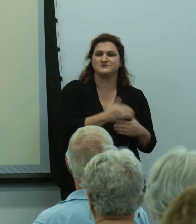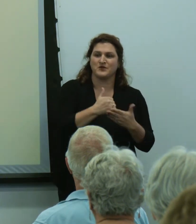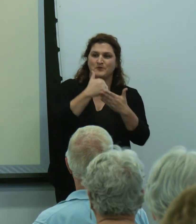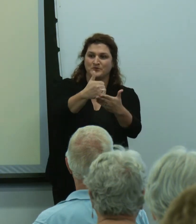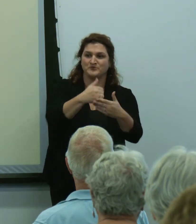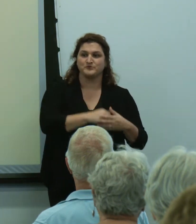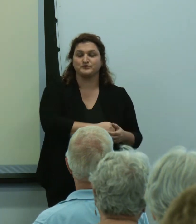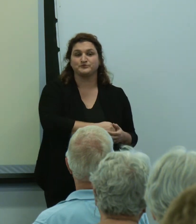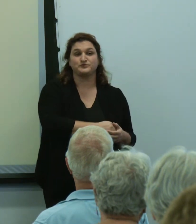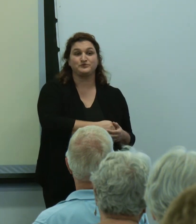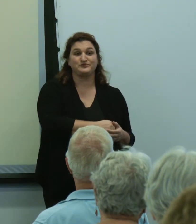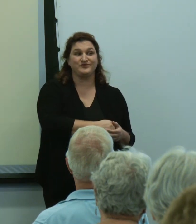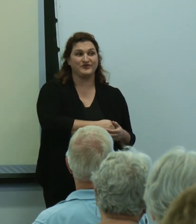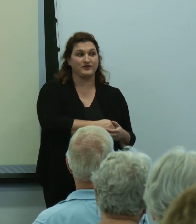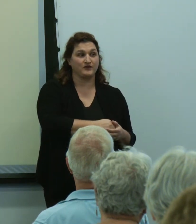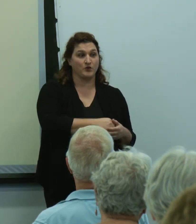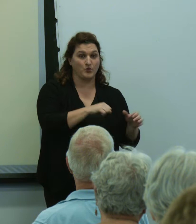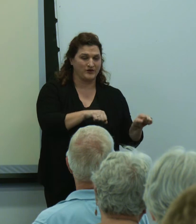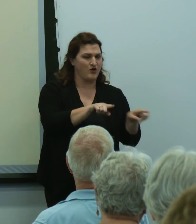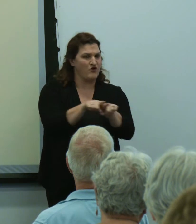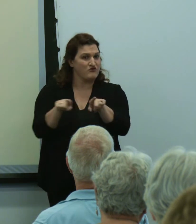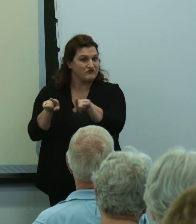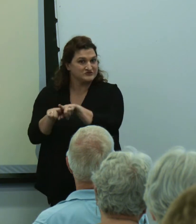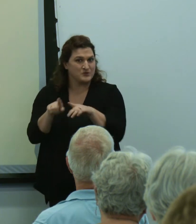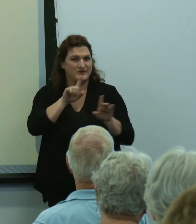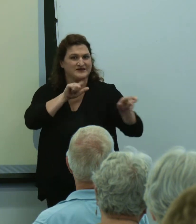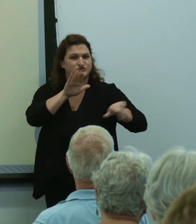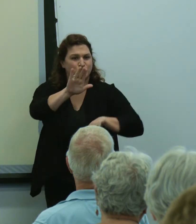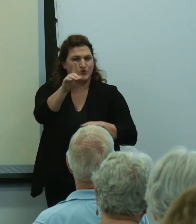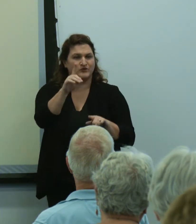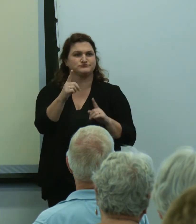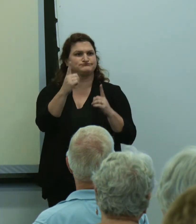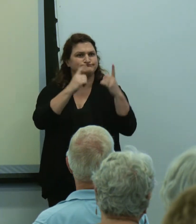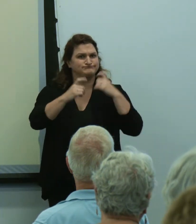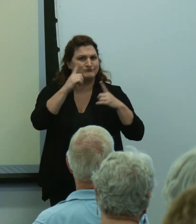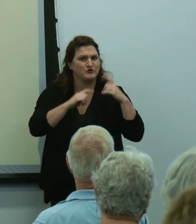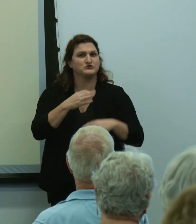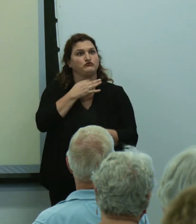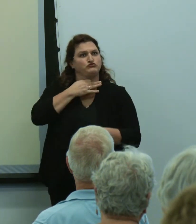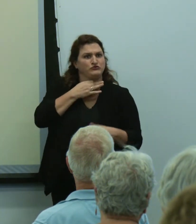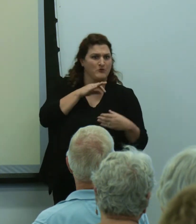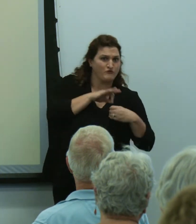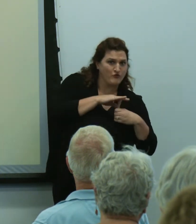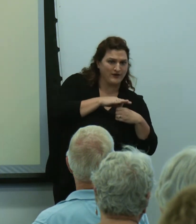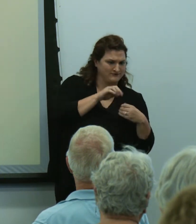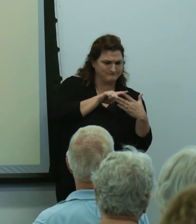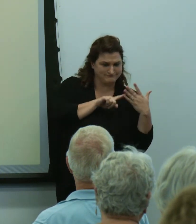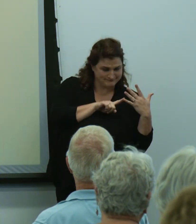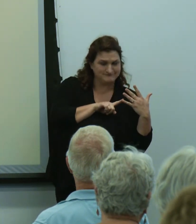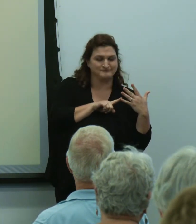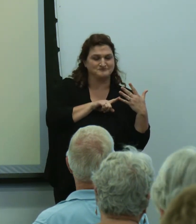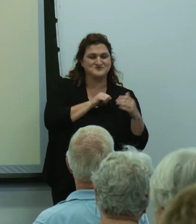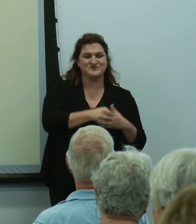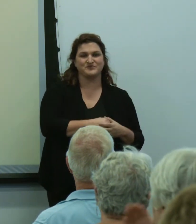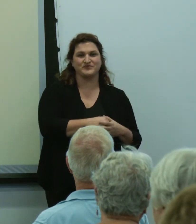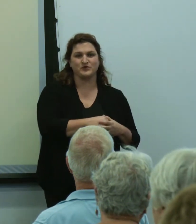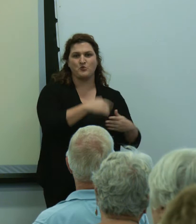here. We can also answer any questions you might have about voting if you need to at that table.